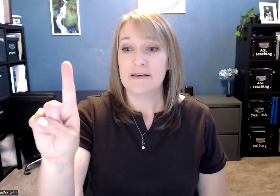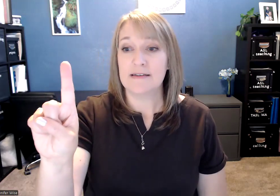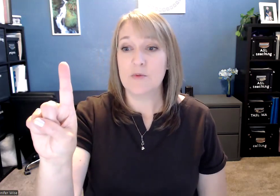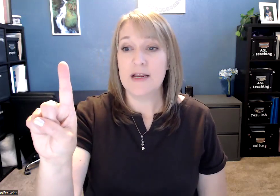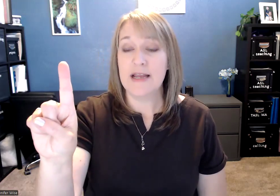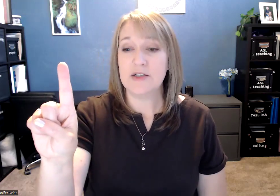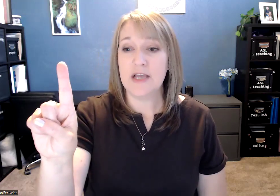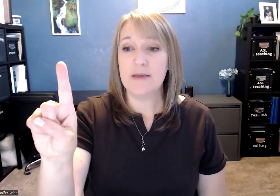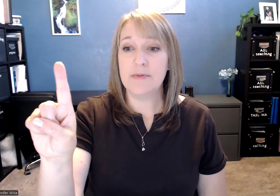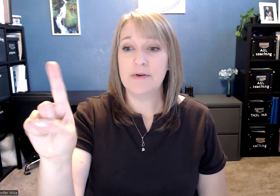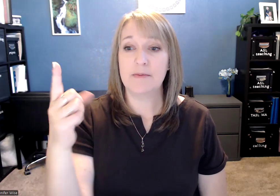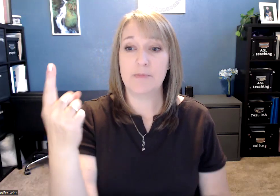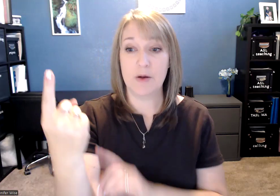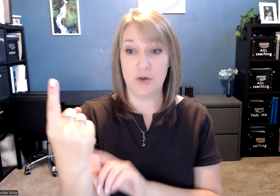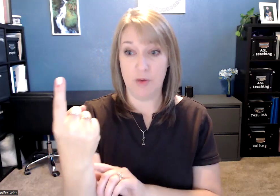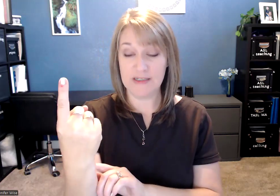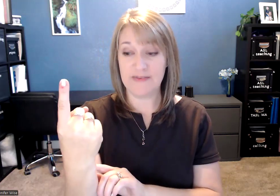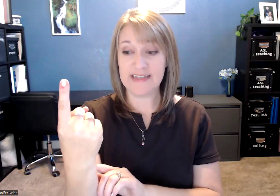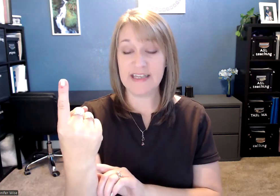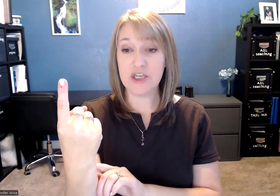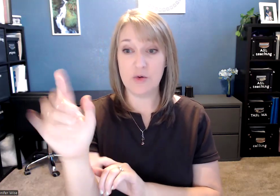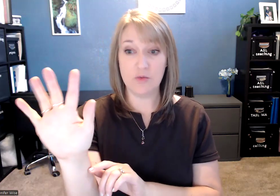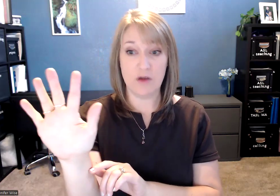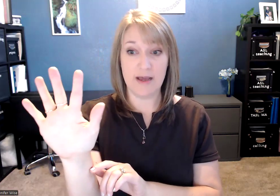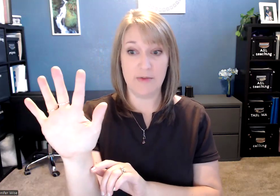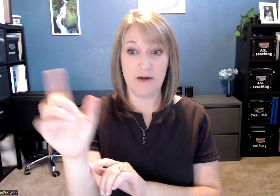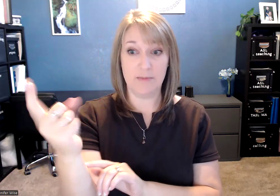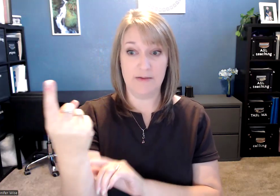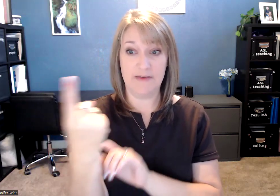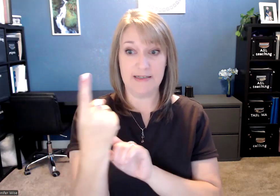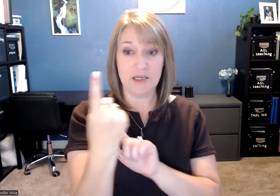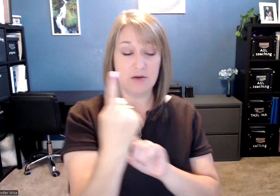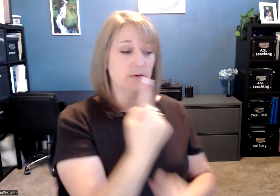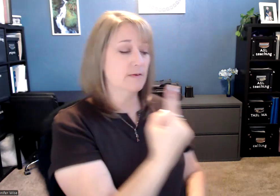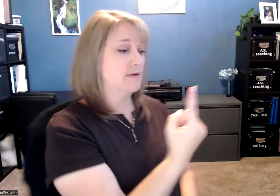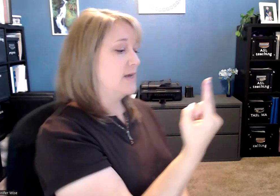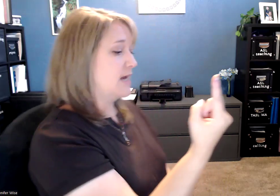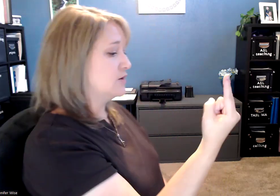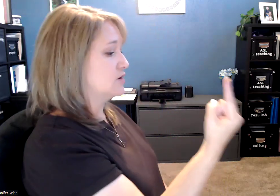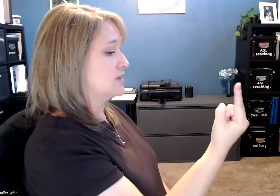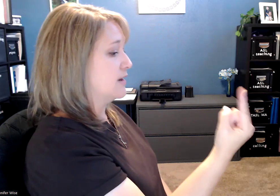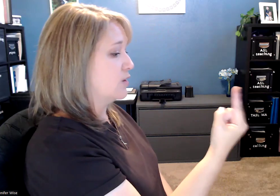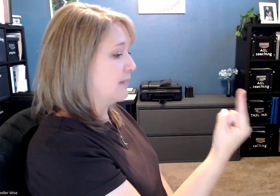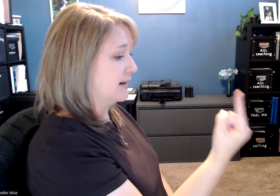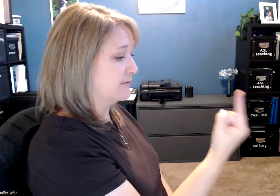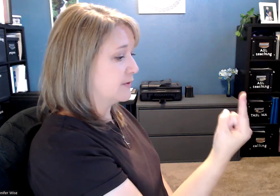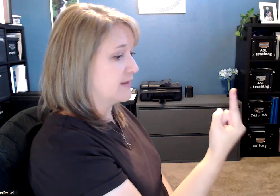It's a one hand shape, but your palm is facing you, not out there, but facing you. And you just kind of go back and forth like